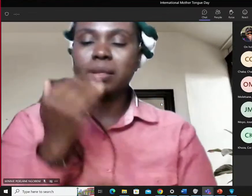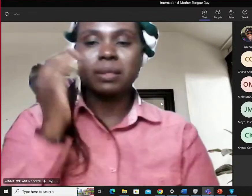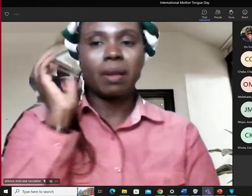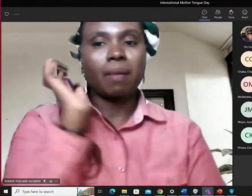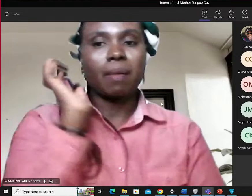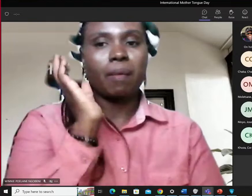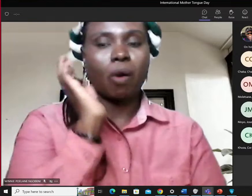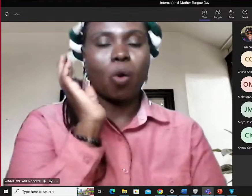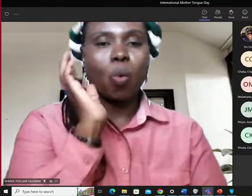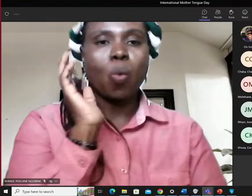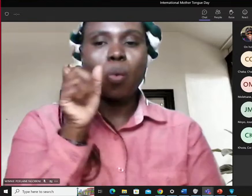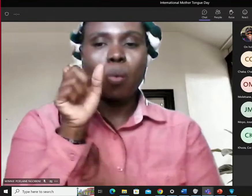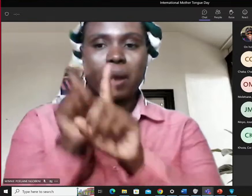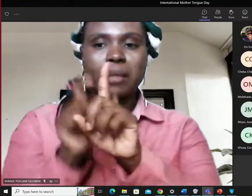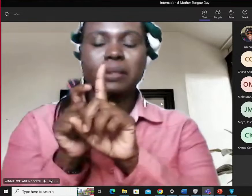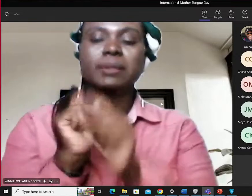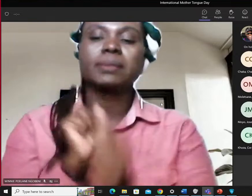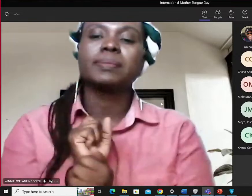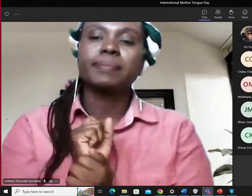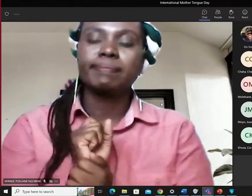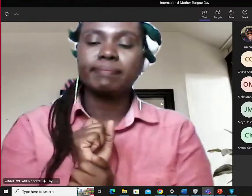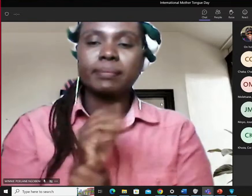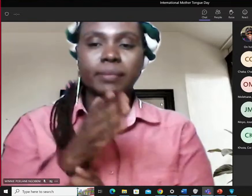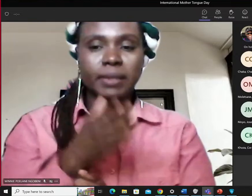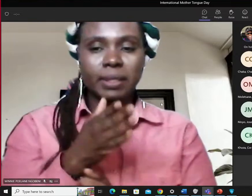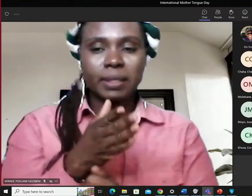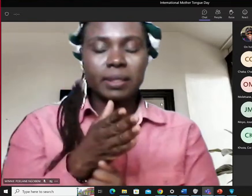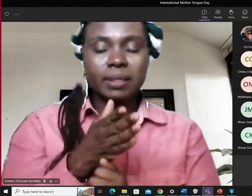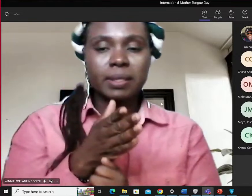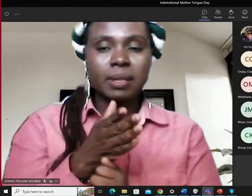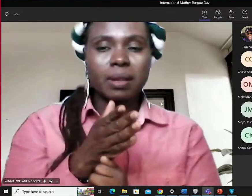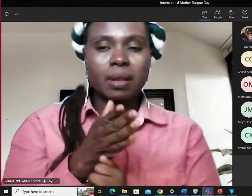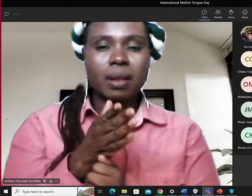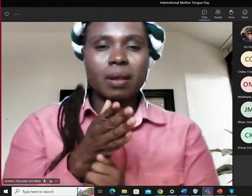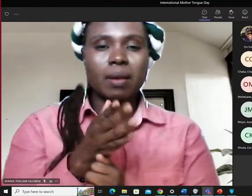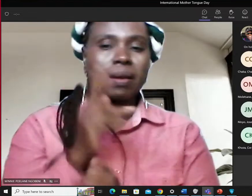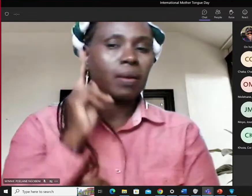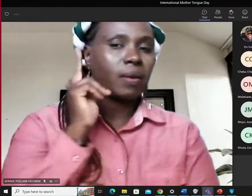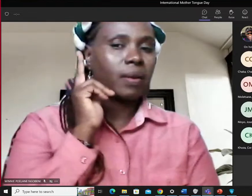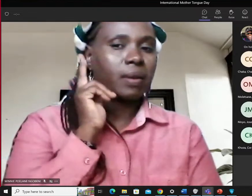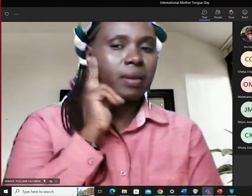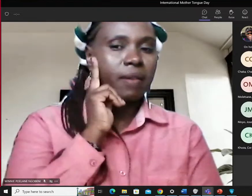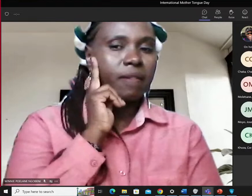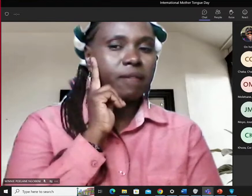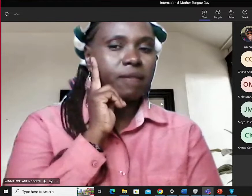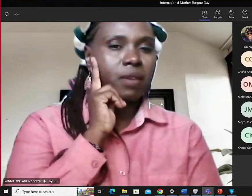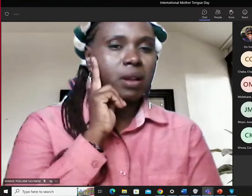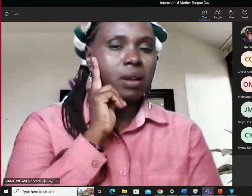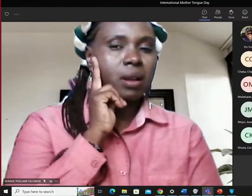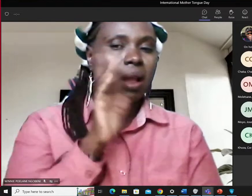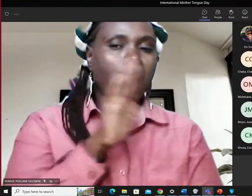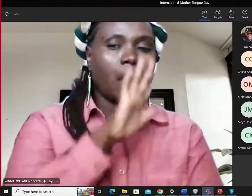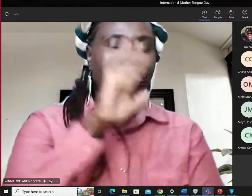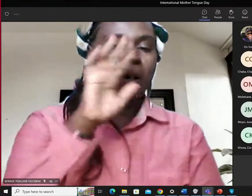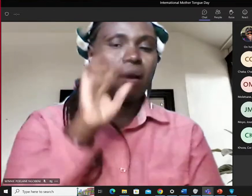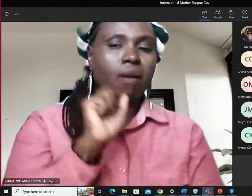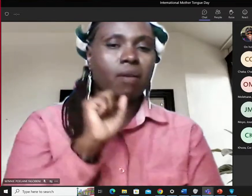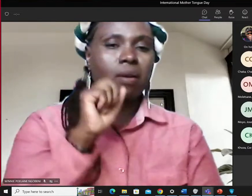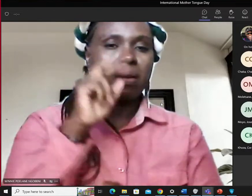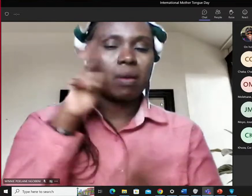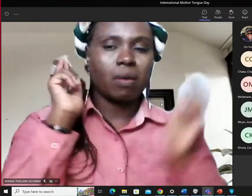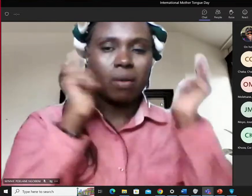forward. This speaker was a deaf staff member of the University of South Africa who retired in